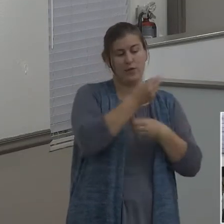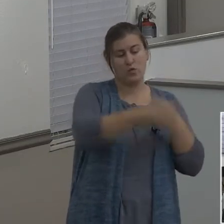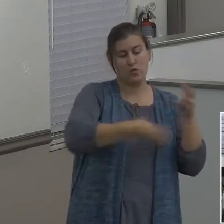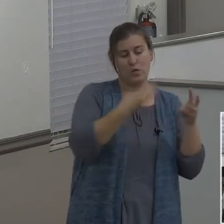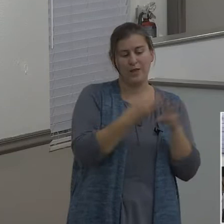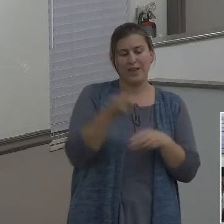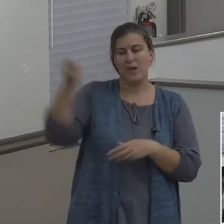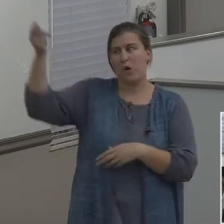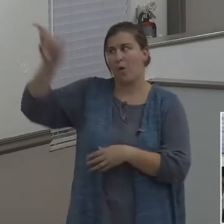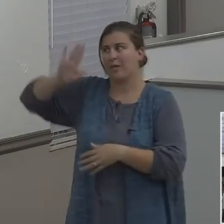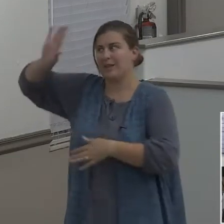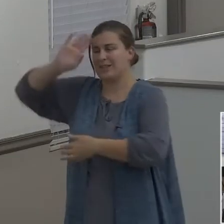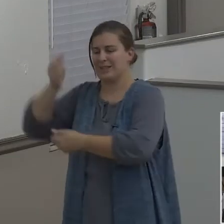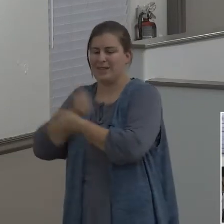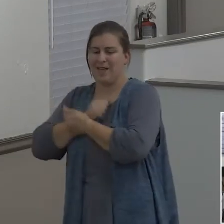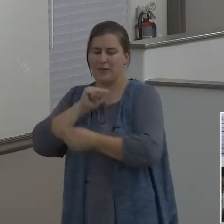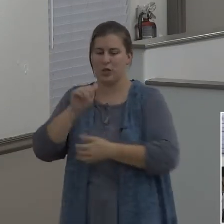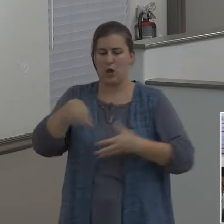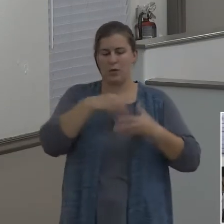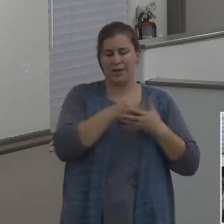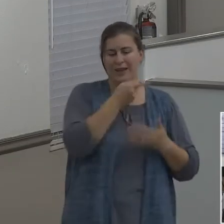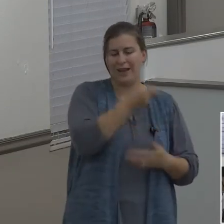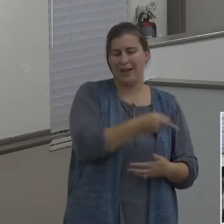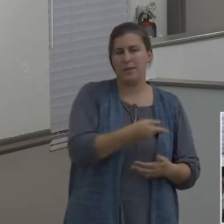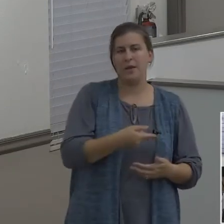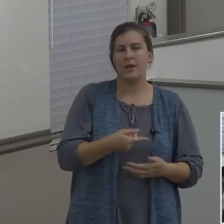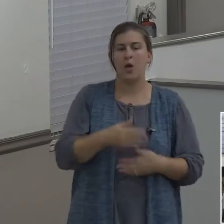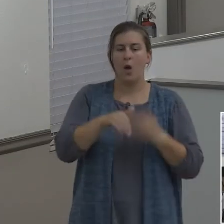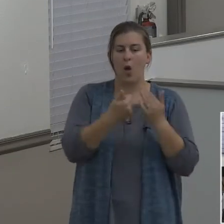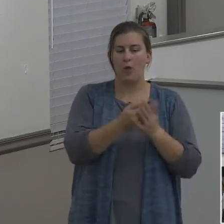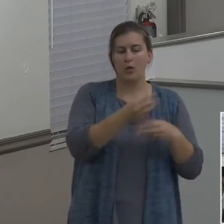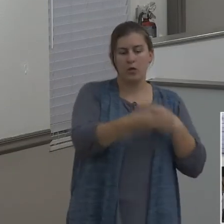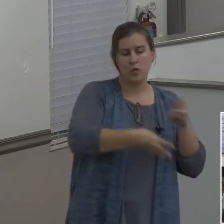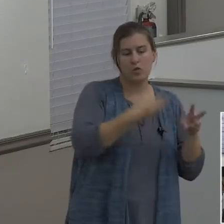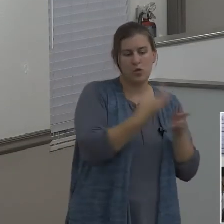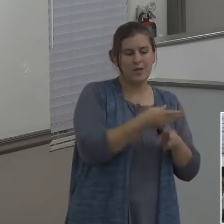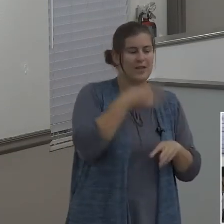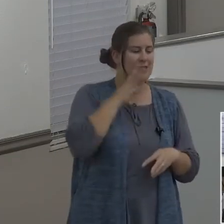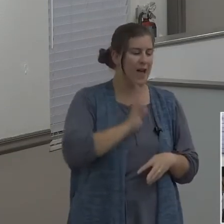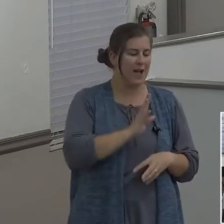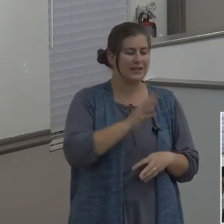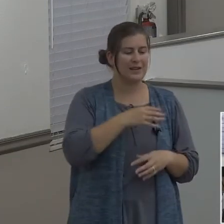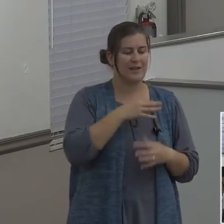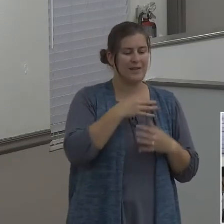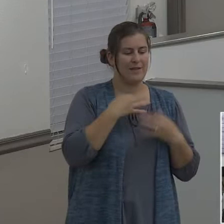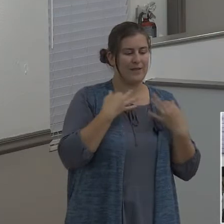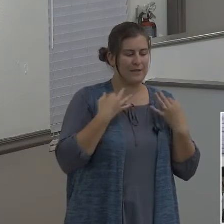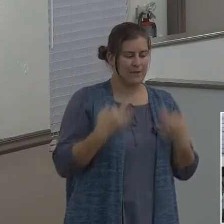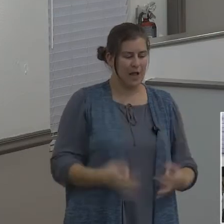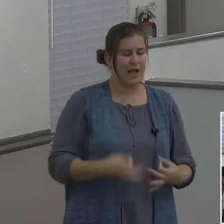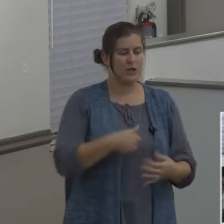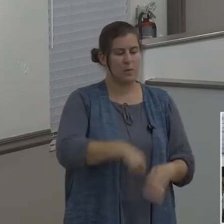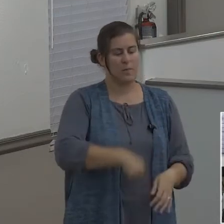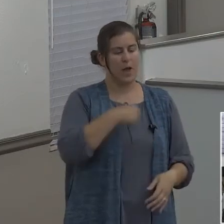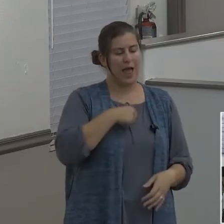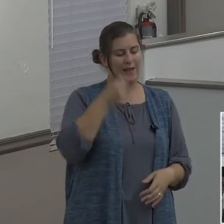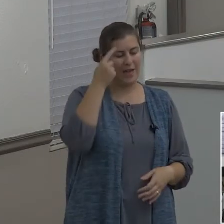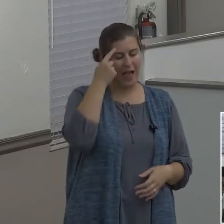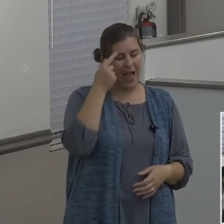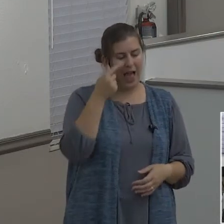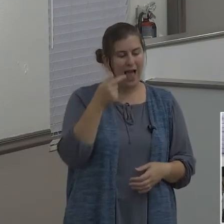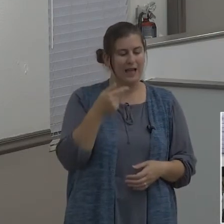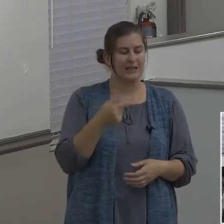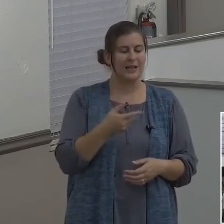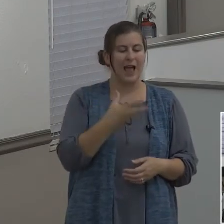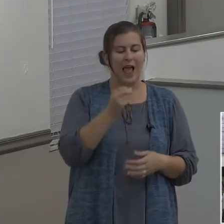Okay. For all that is in the world, the lust of the flesh, the lust of the eyes, and the pride of life is not of the Father, but is of the world, and the world passeth away, and the lust thereof.